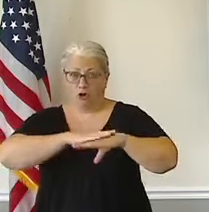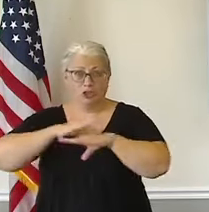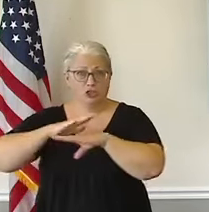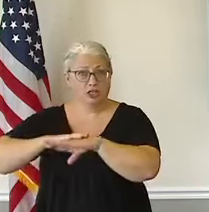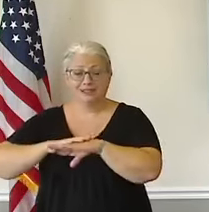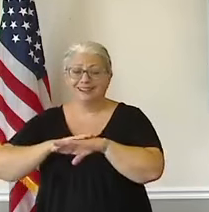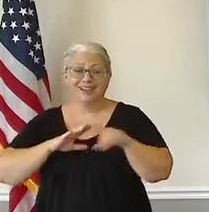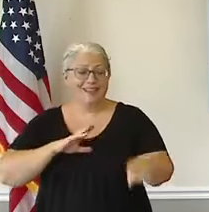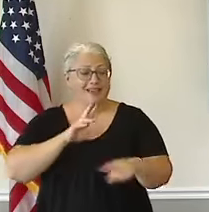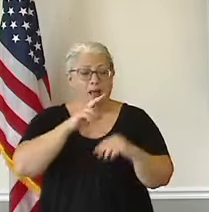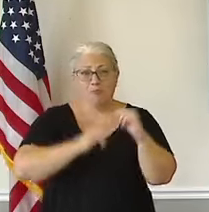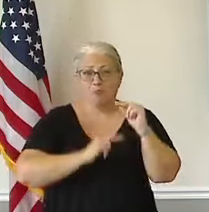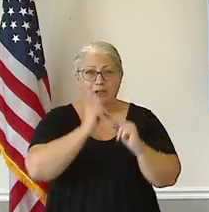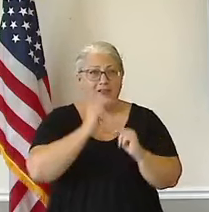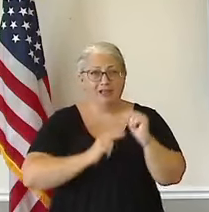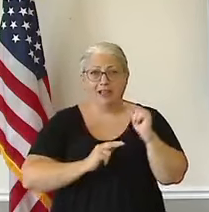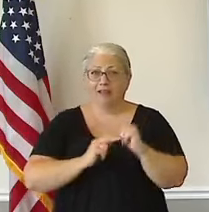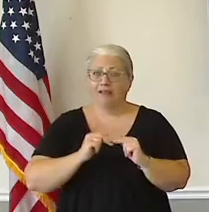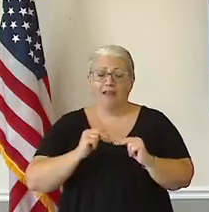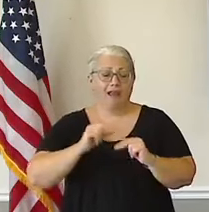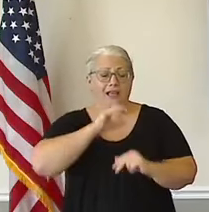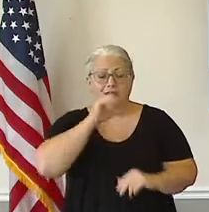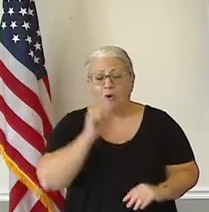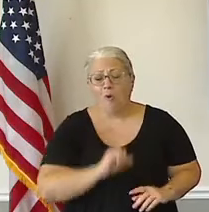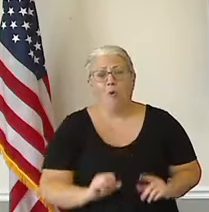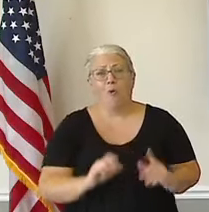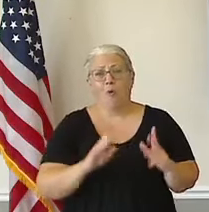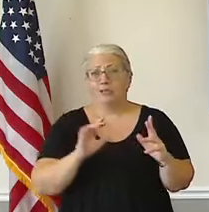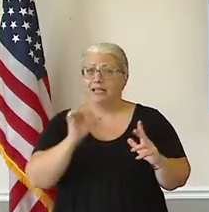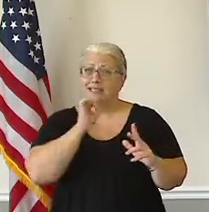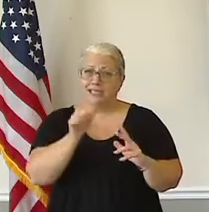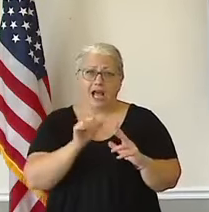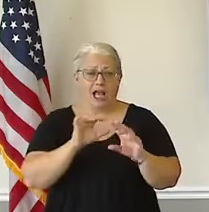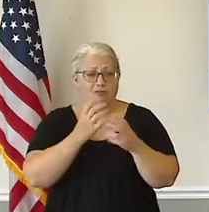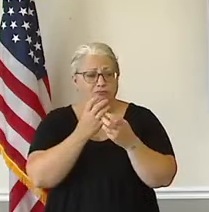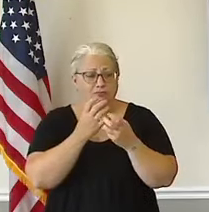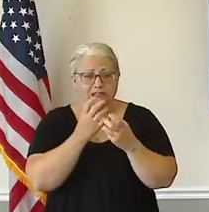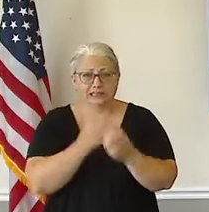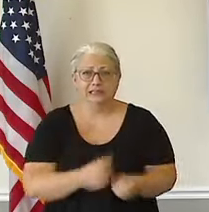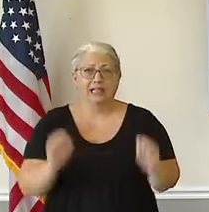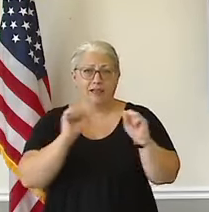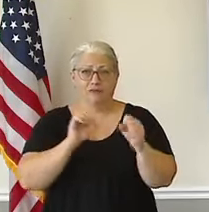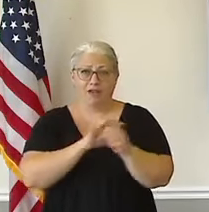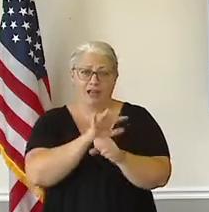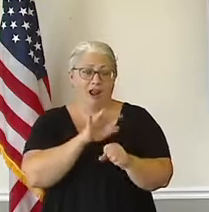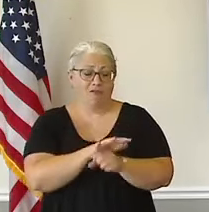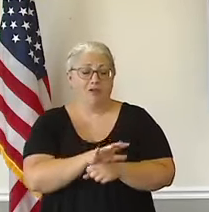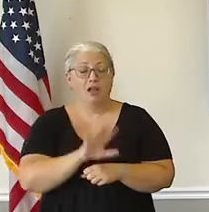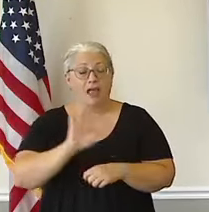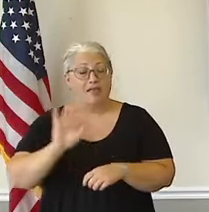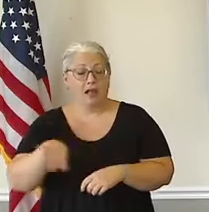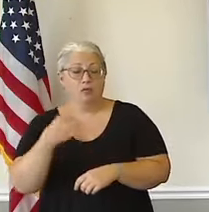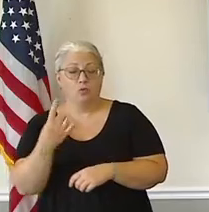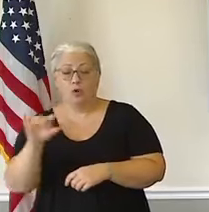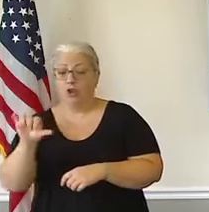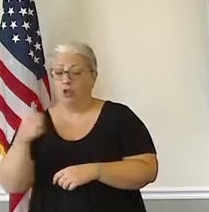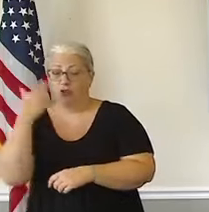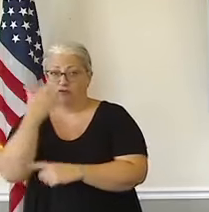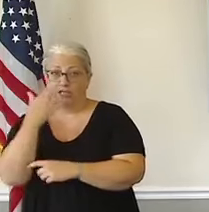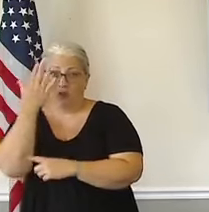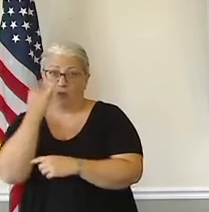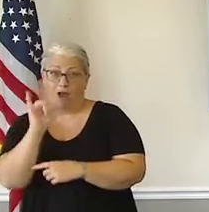outdated, it's inadequate in a lot of ways, and this is just one more example of why that jail is just not a